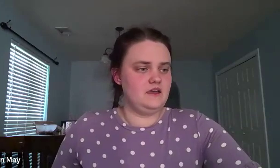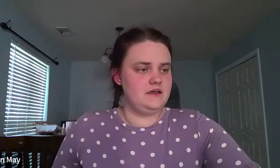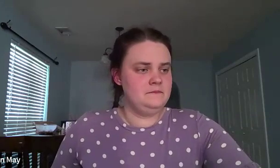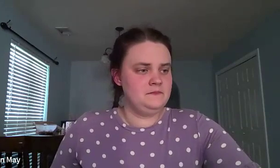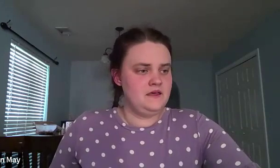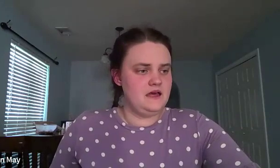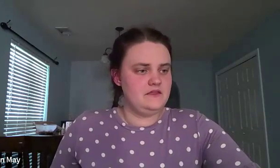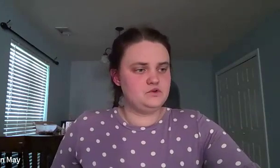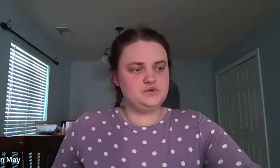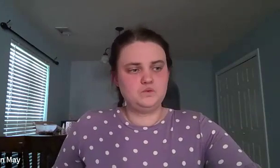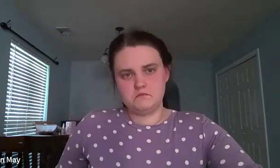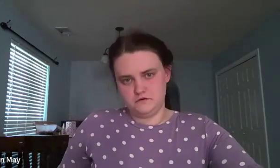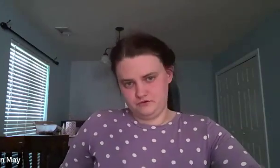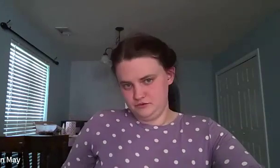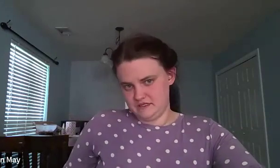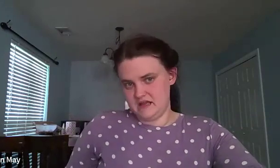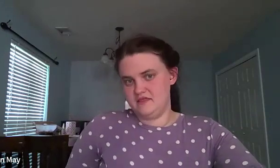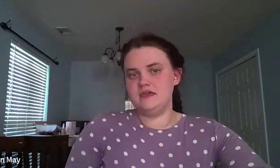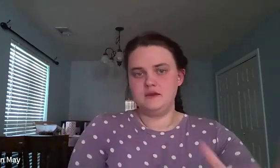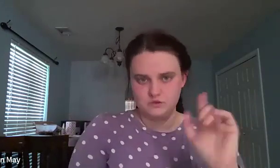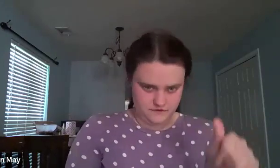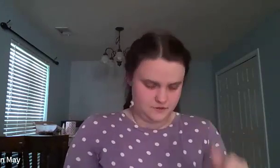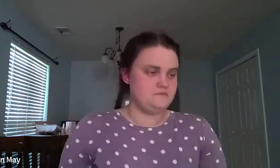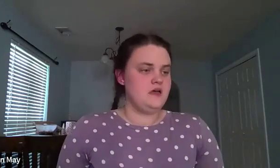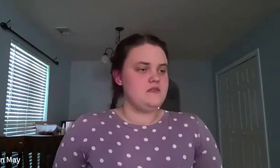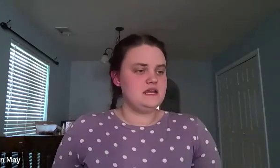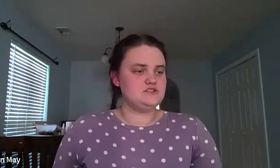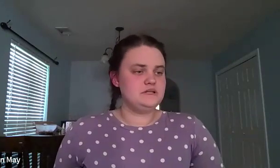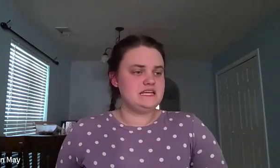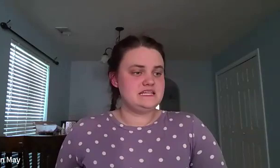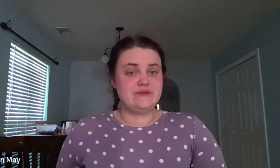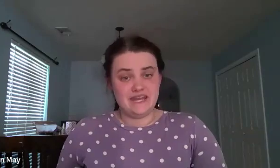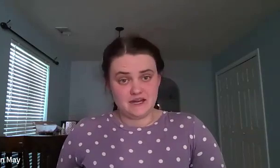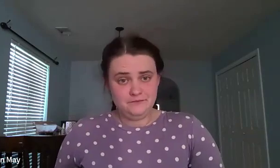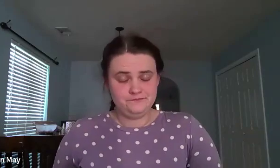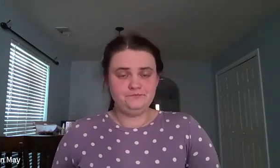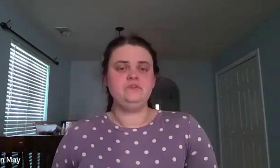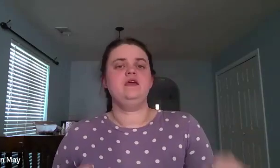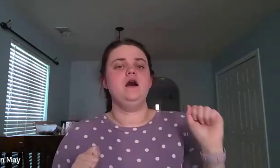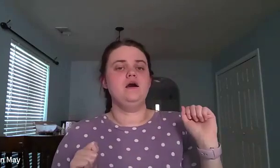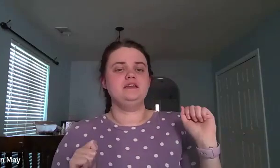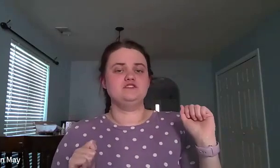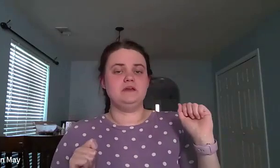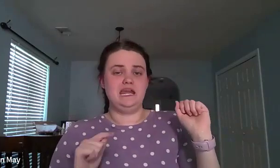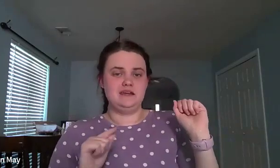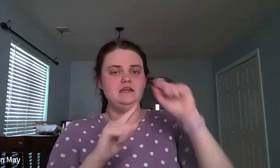Okay. And then we'll do one more fruit, and then we'll review. The next one is banana. And so banana